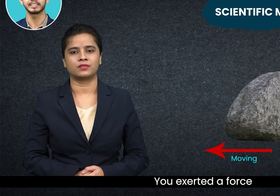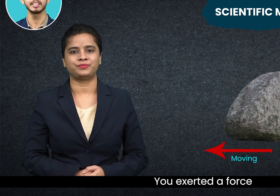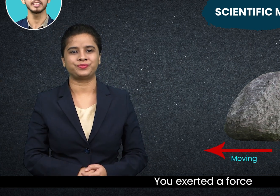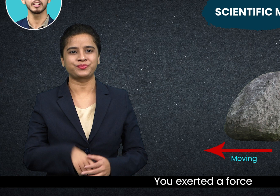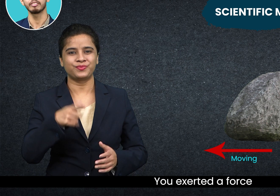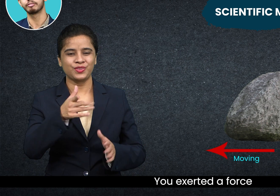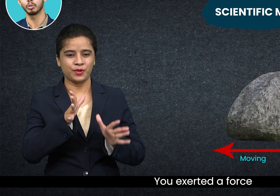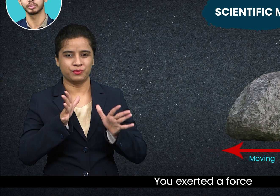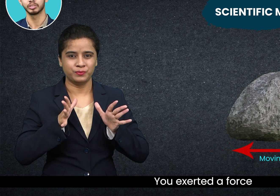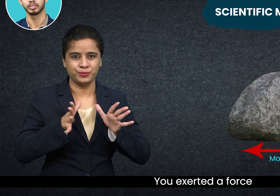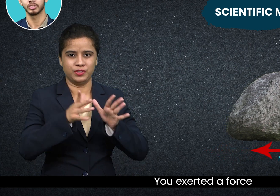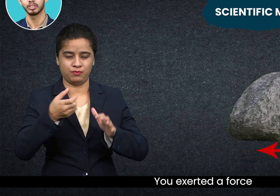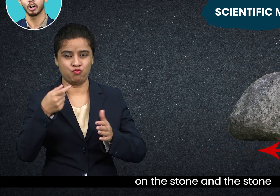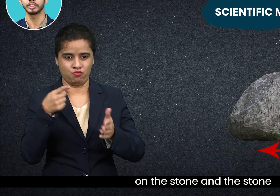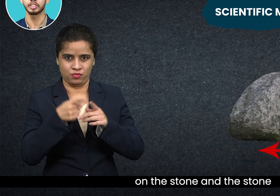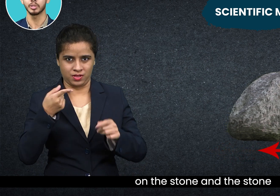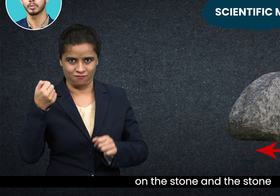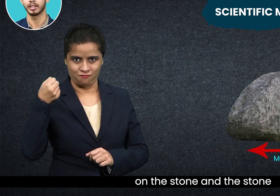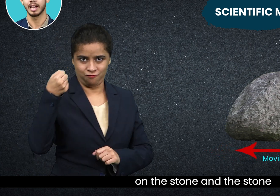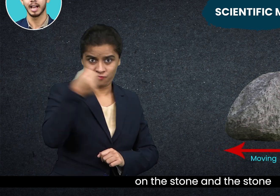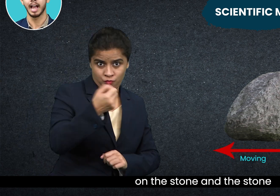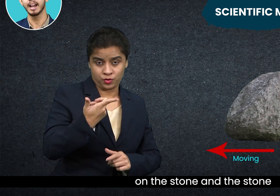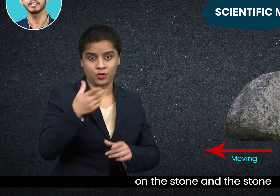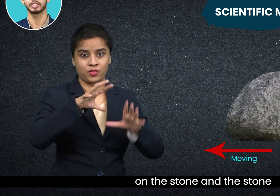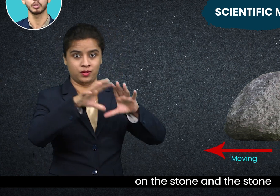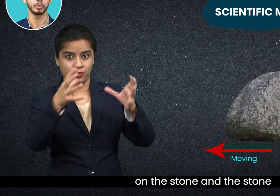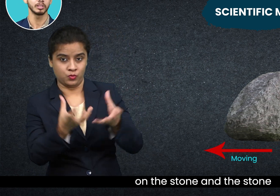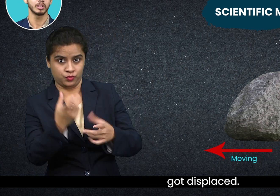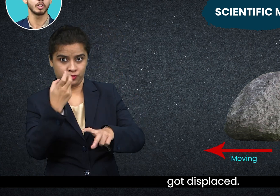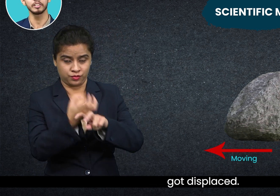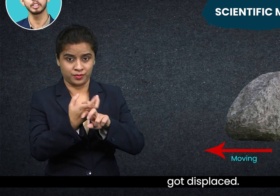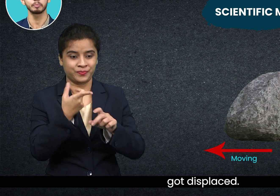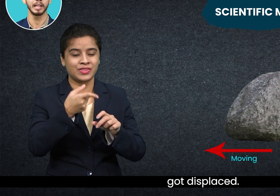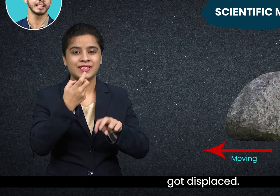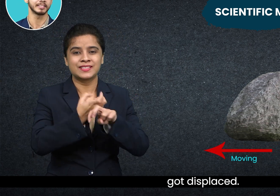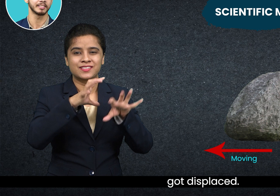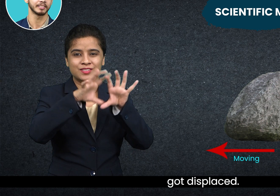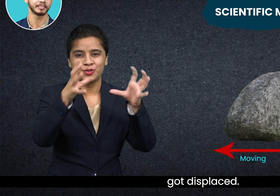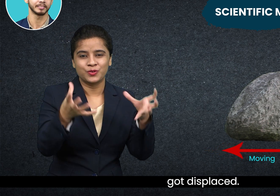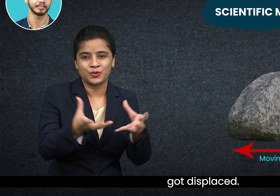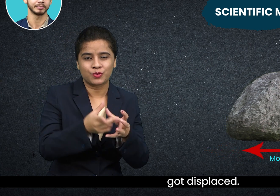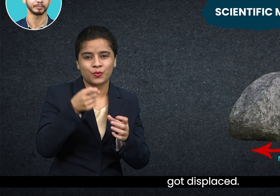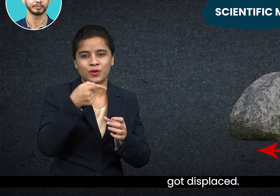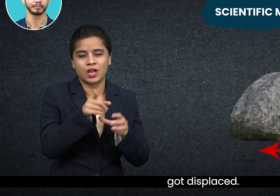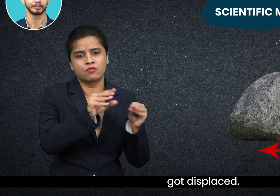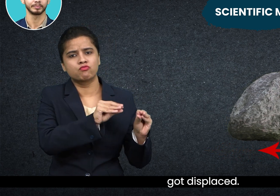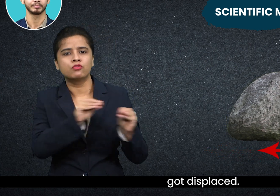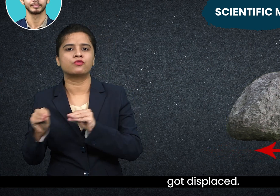You exerted a force on the stone and the stone got displaced.